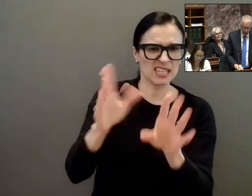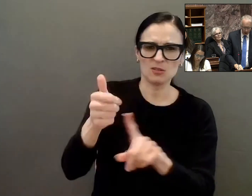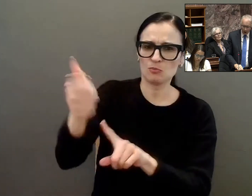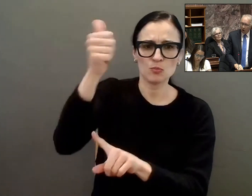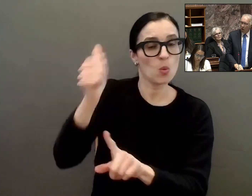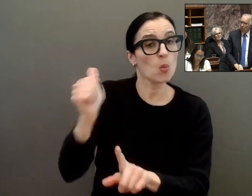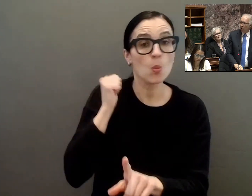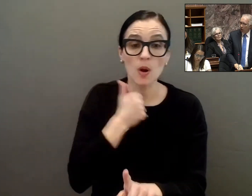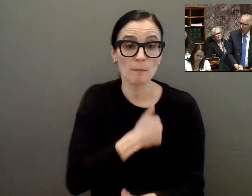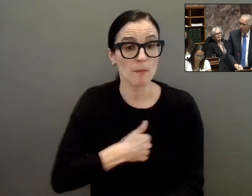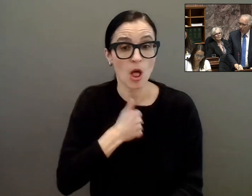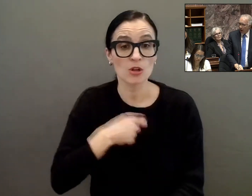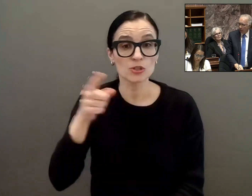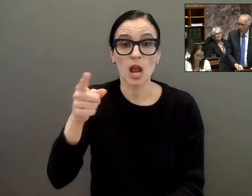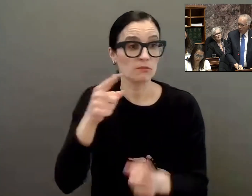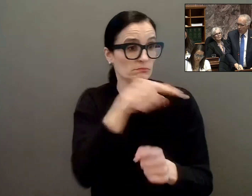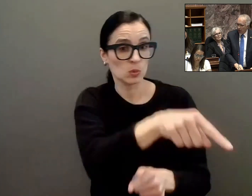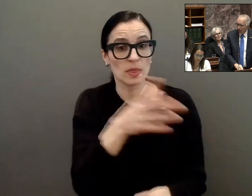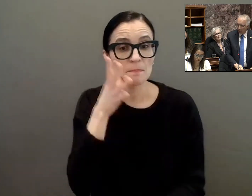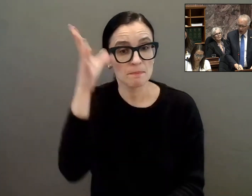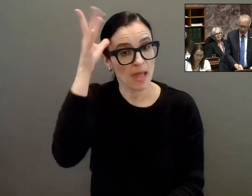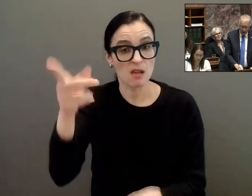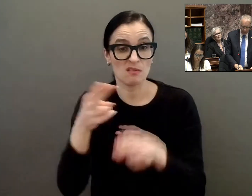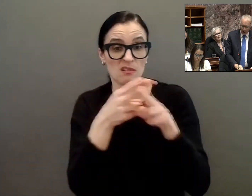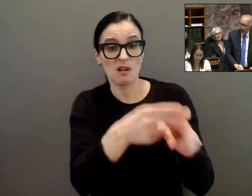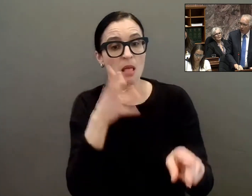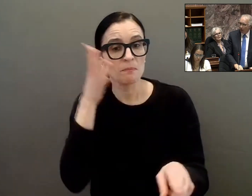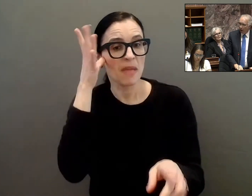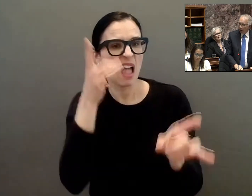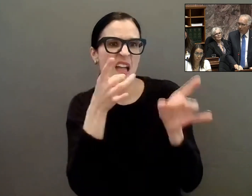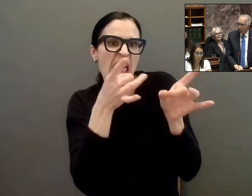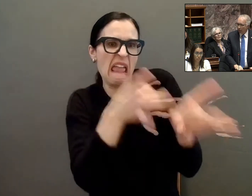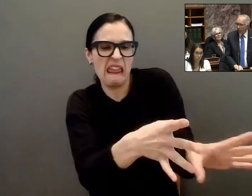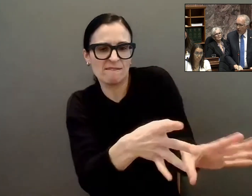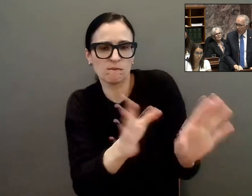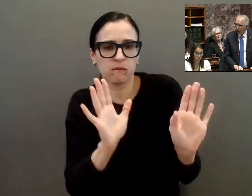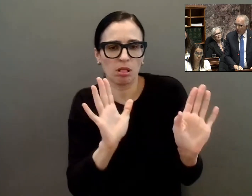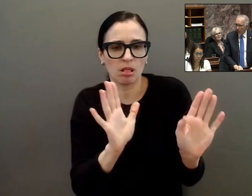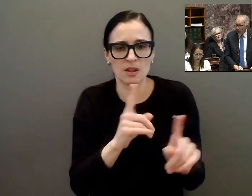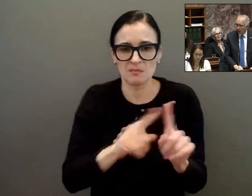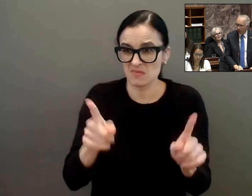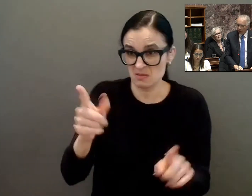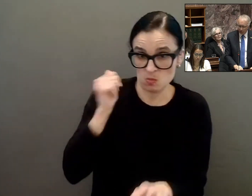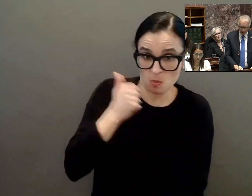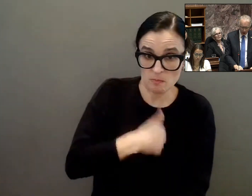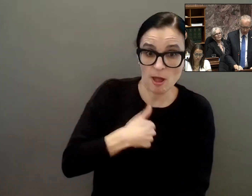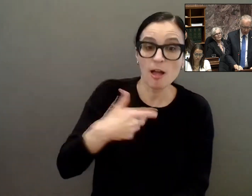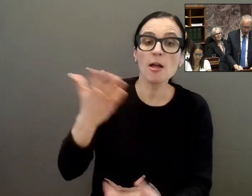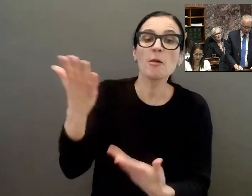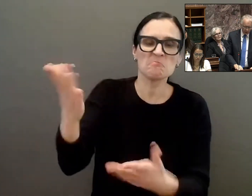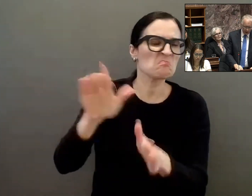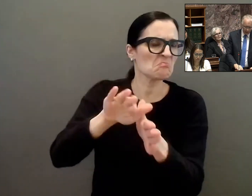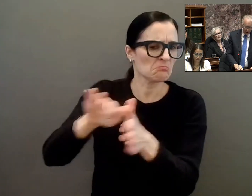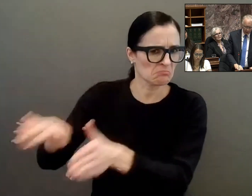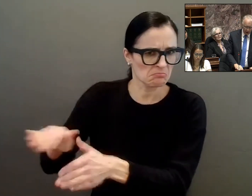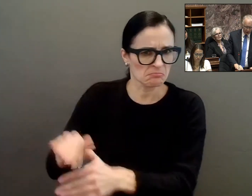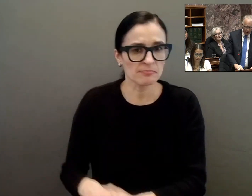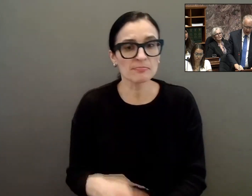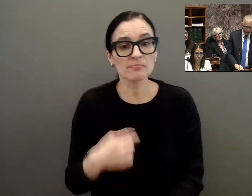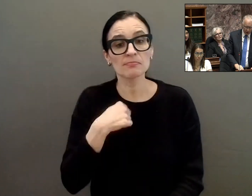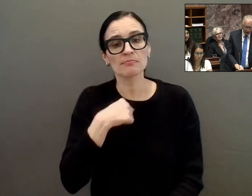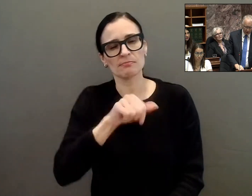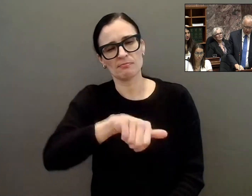hateful. But regardless of that, Mr. Speaker, I do have perhaps a different angle to take on this. So yesterday, the Minister